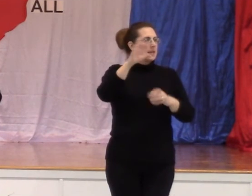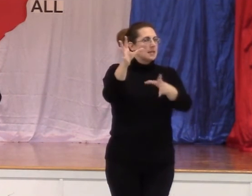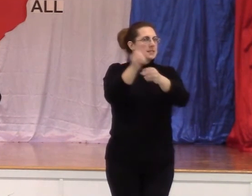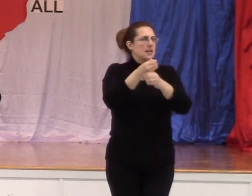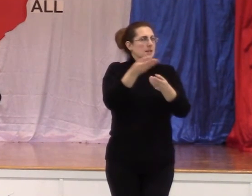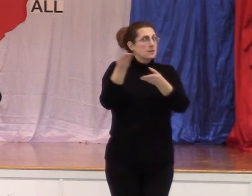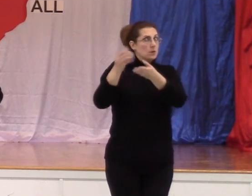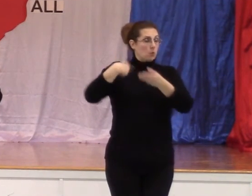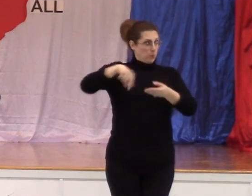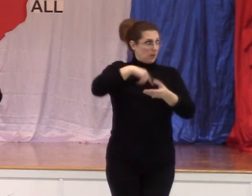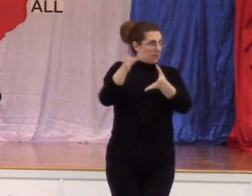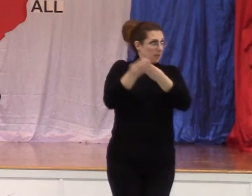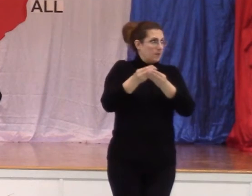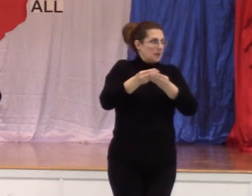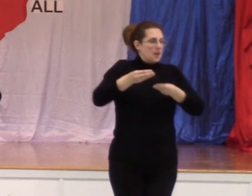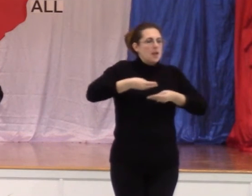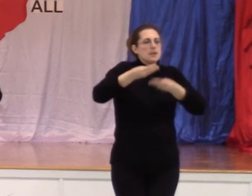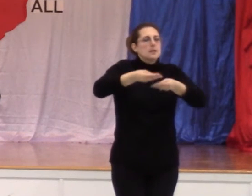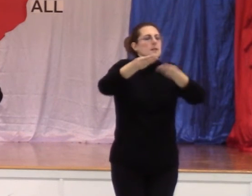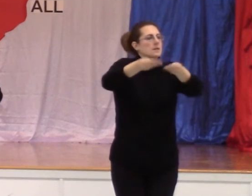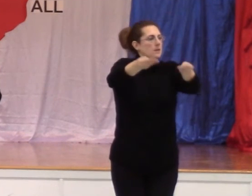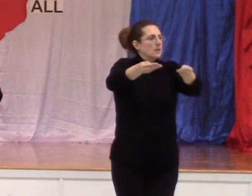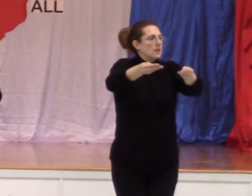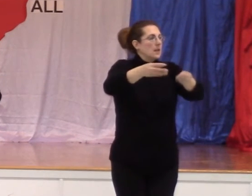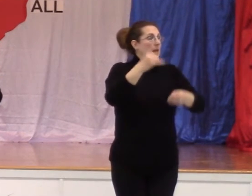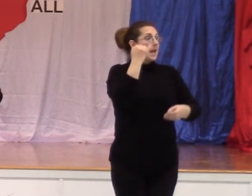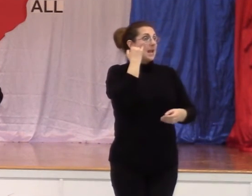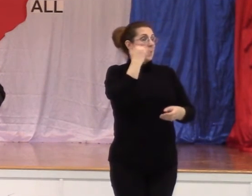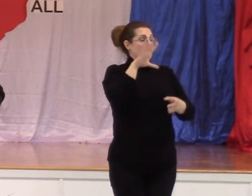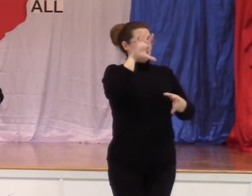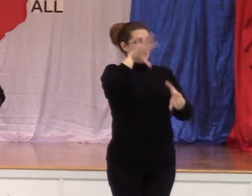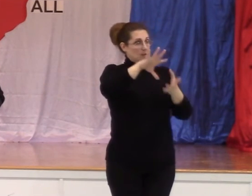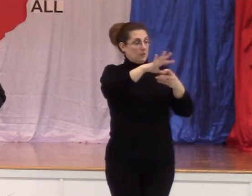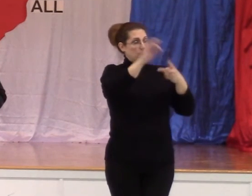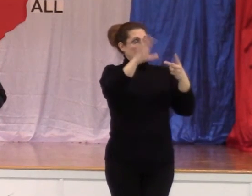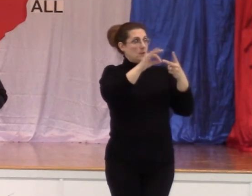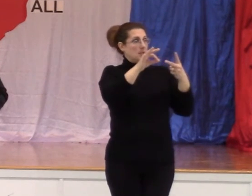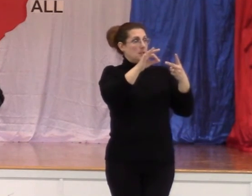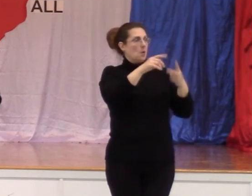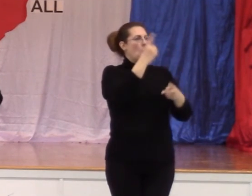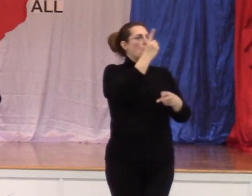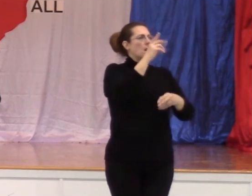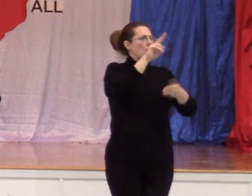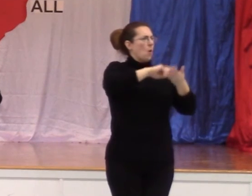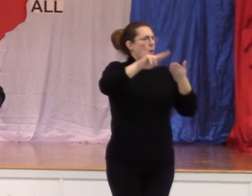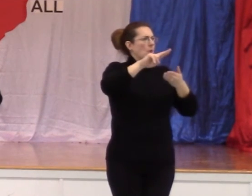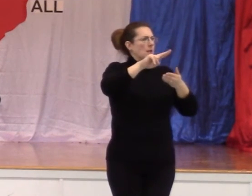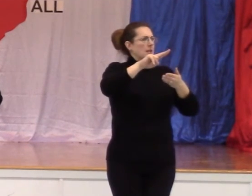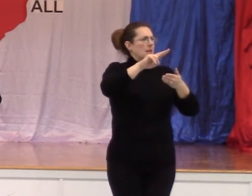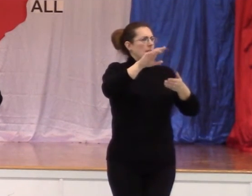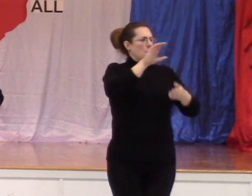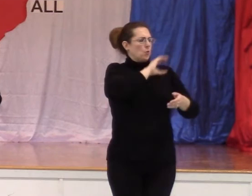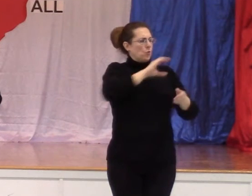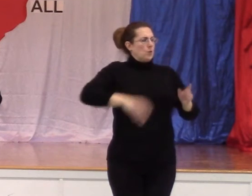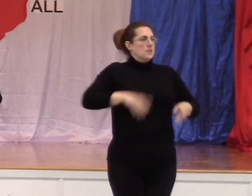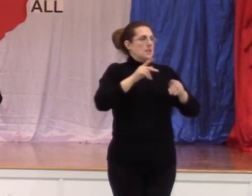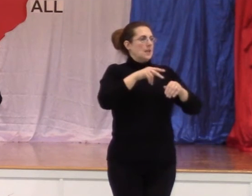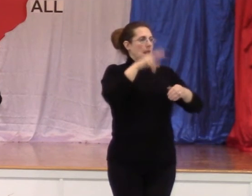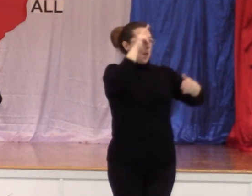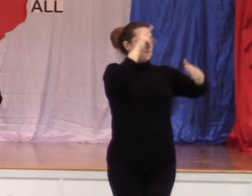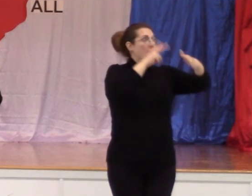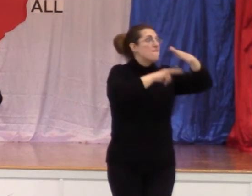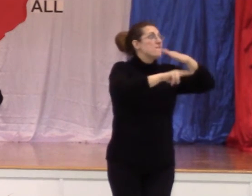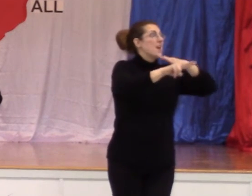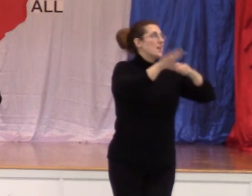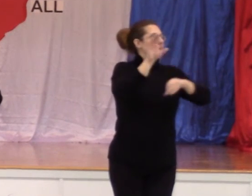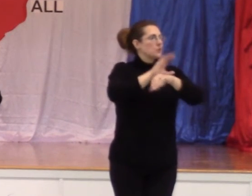it down. If we would have chose to be one holy Christian and prophetic church, that